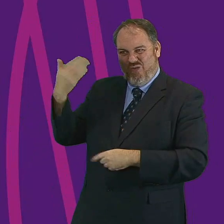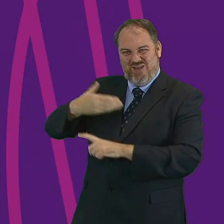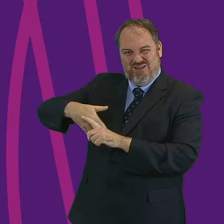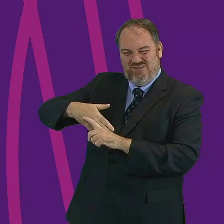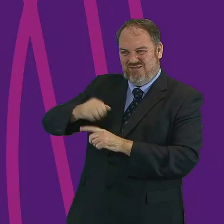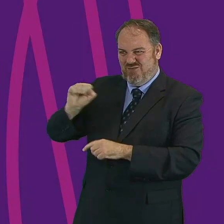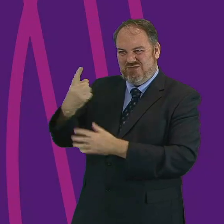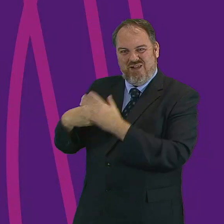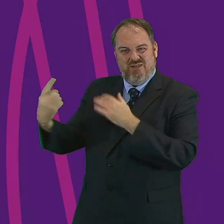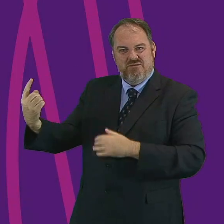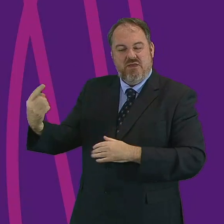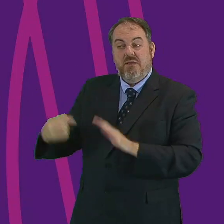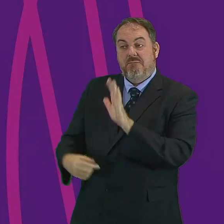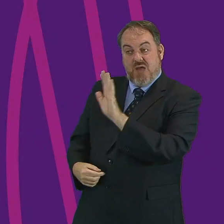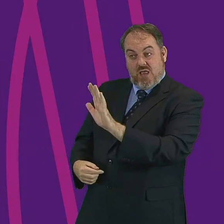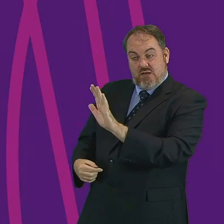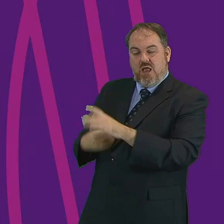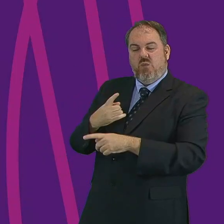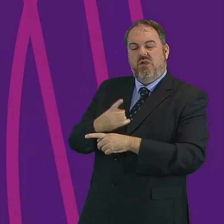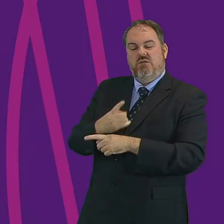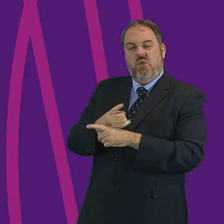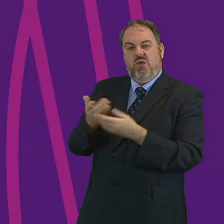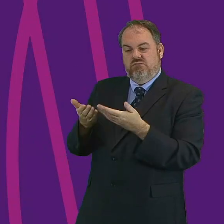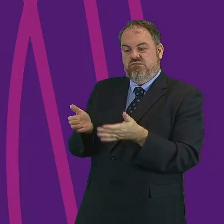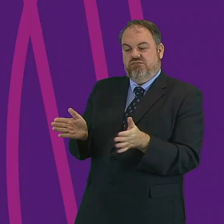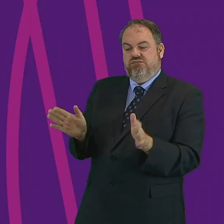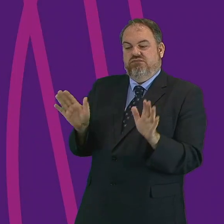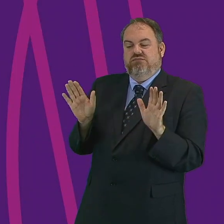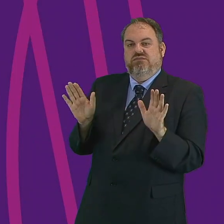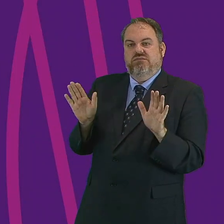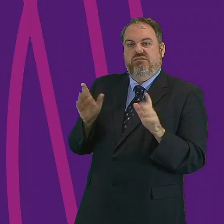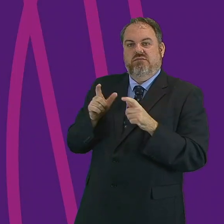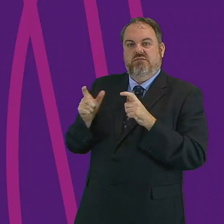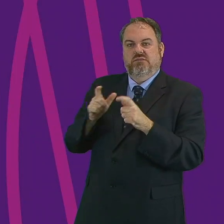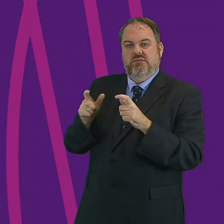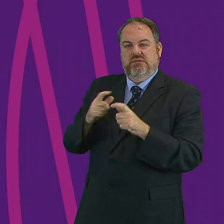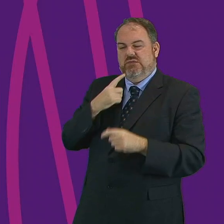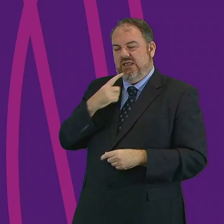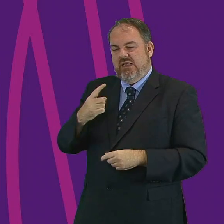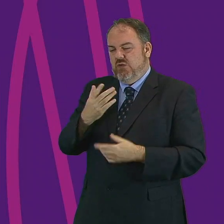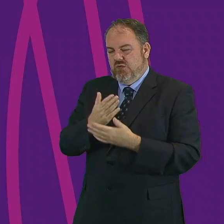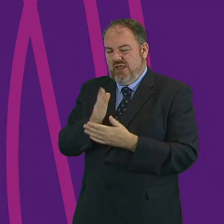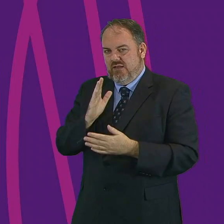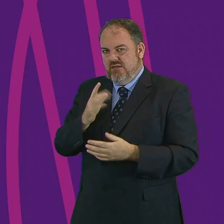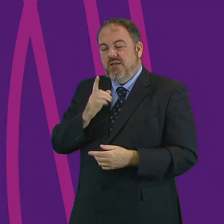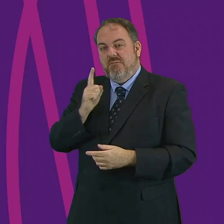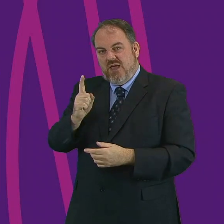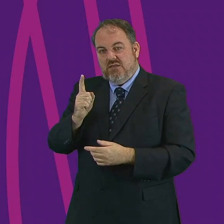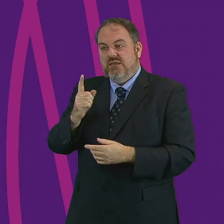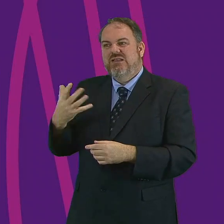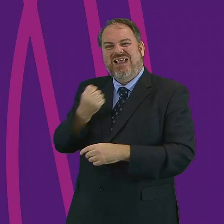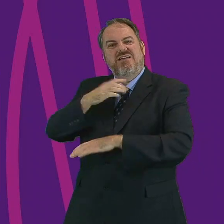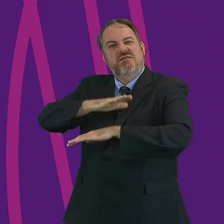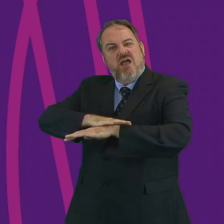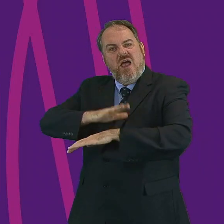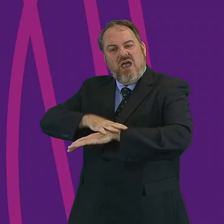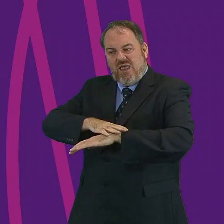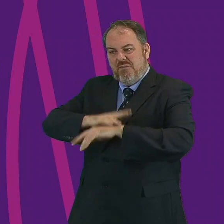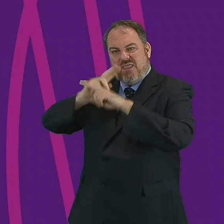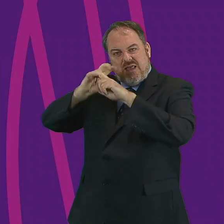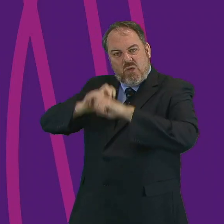Minister. I would agree. I'm going to be careful here. I may be getting this wrong, but I think Murdo Fraser is a lawyer by background,